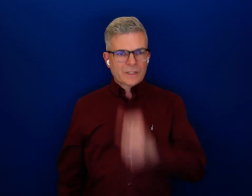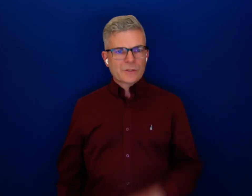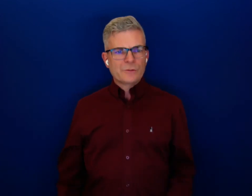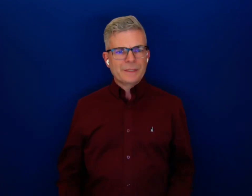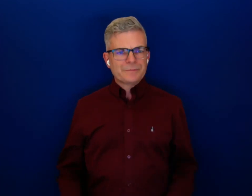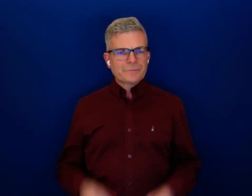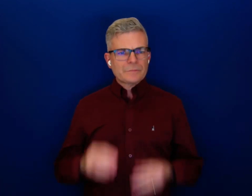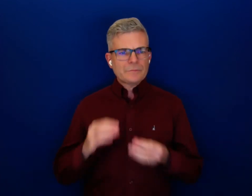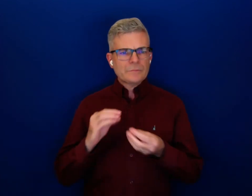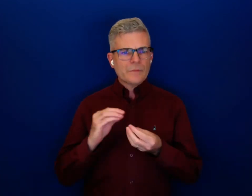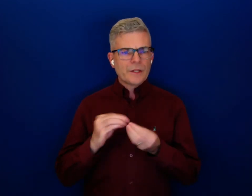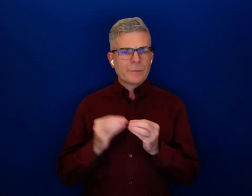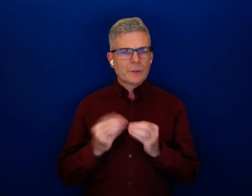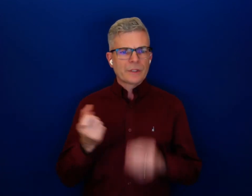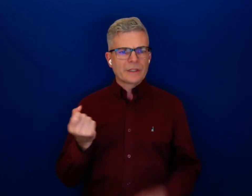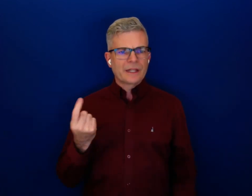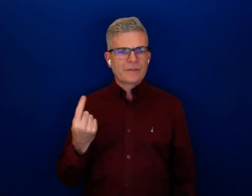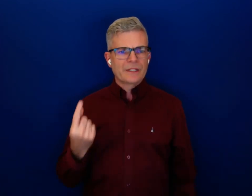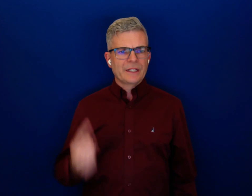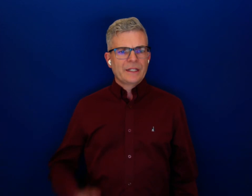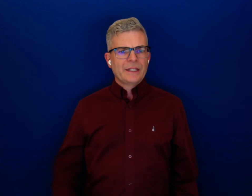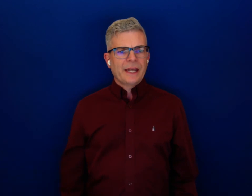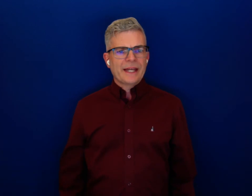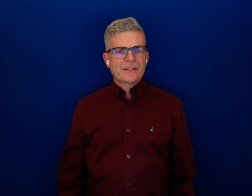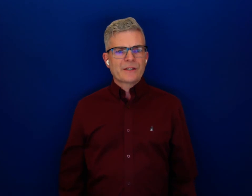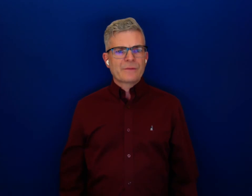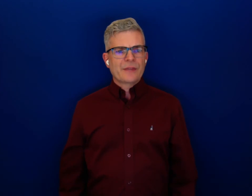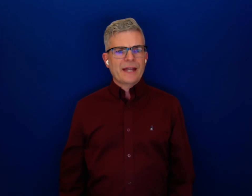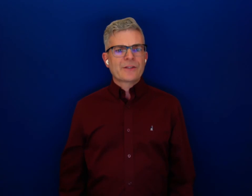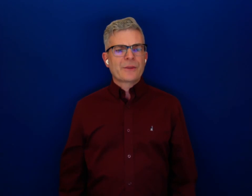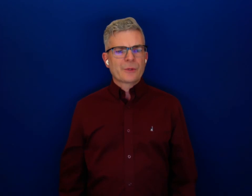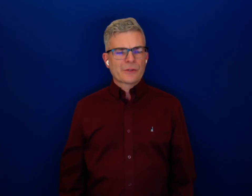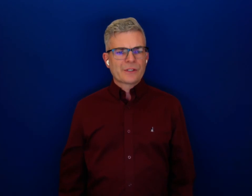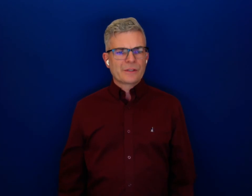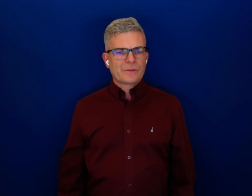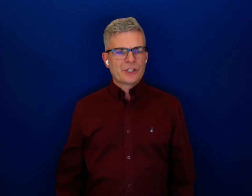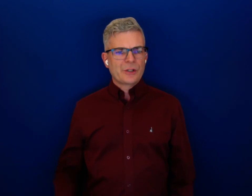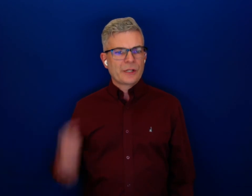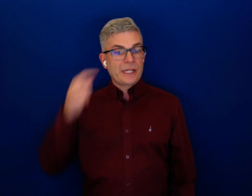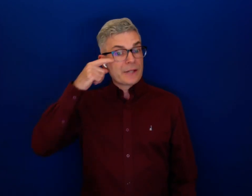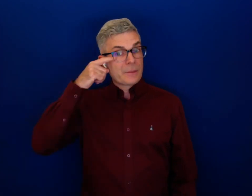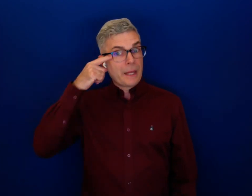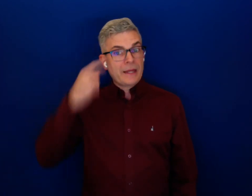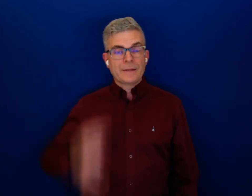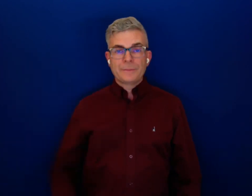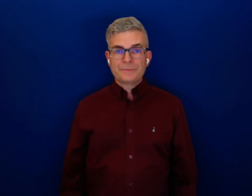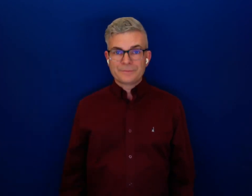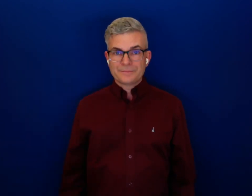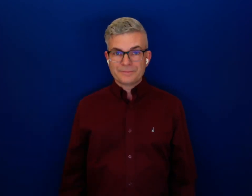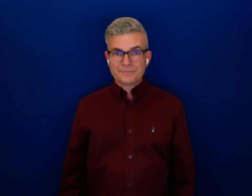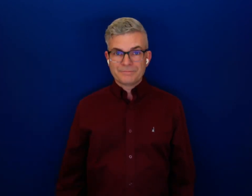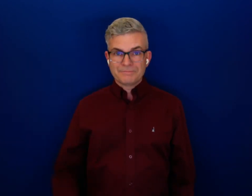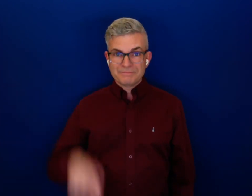Excuse me. Number 11. Ask the person if she or he has a pet.